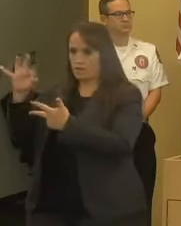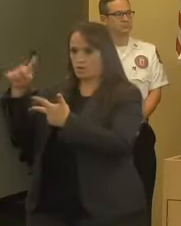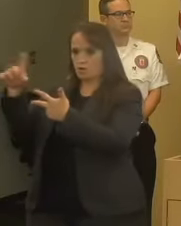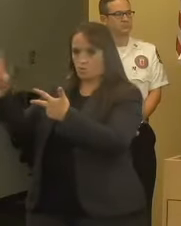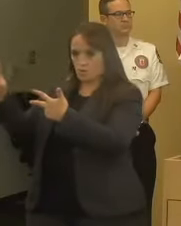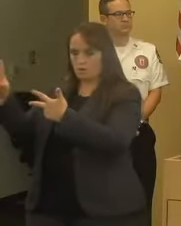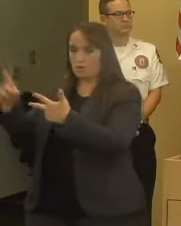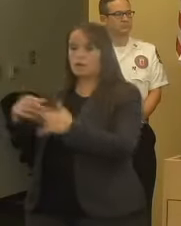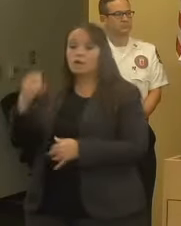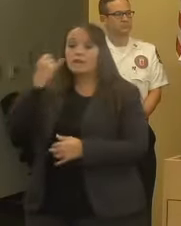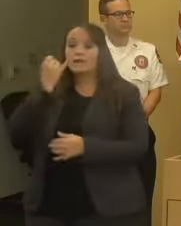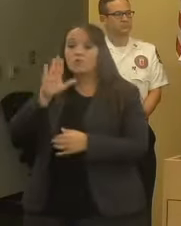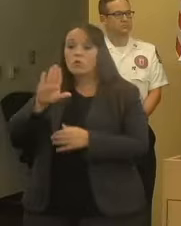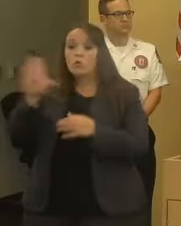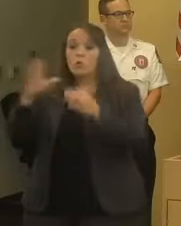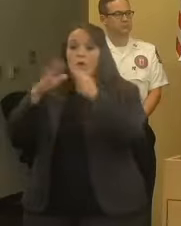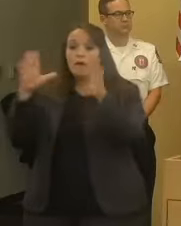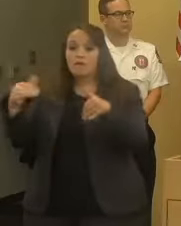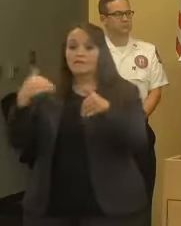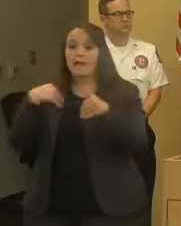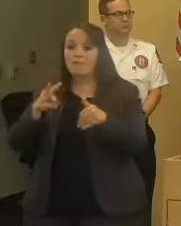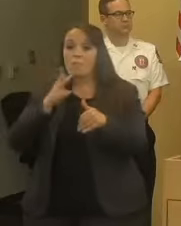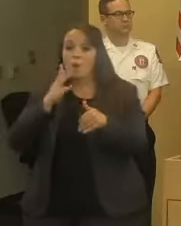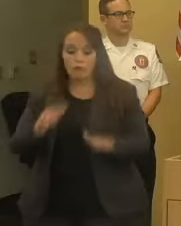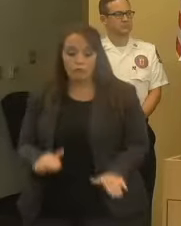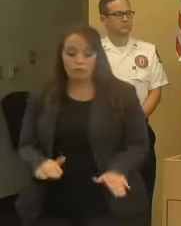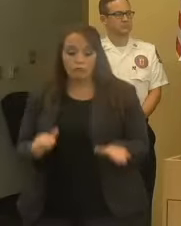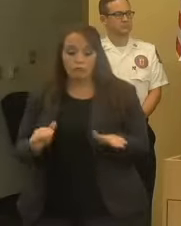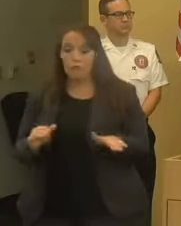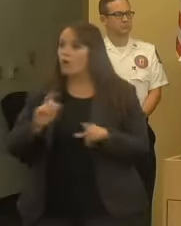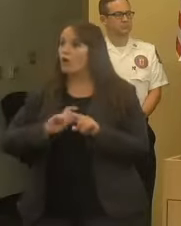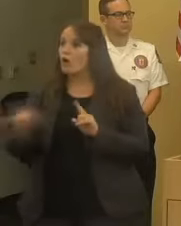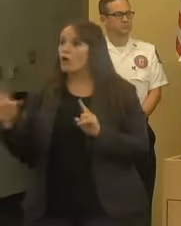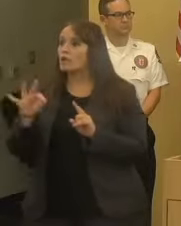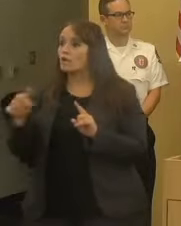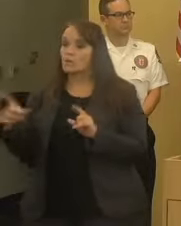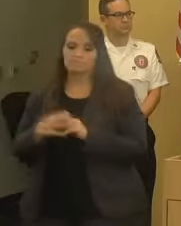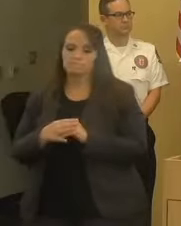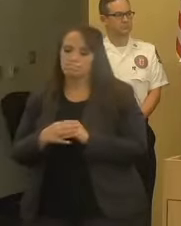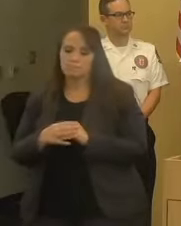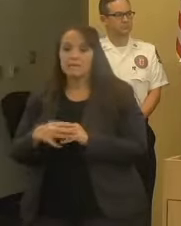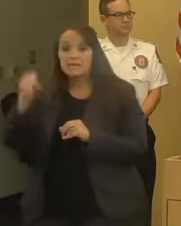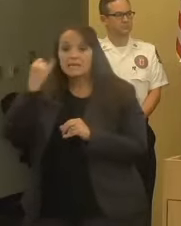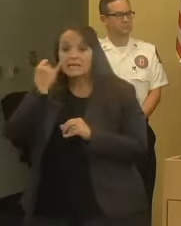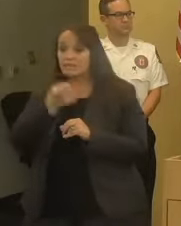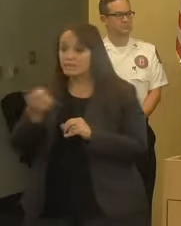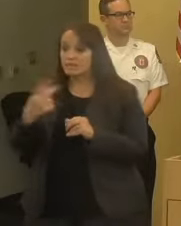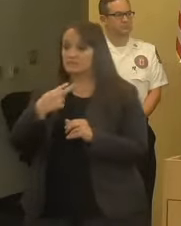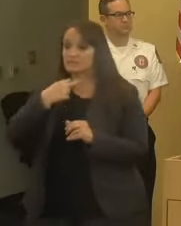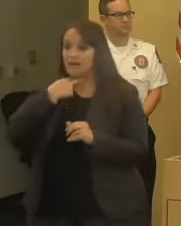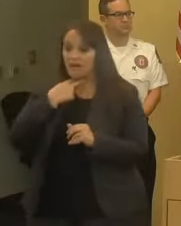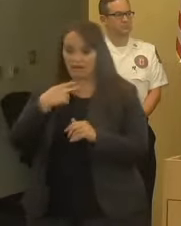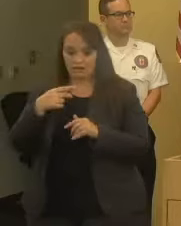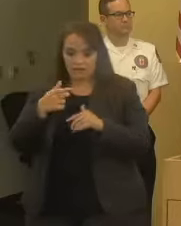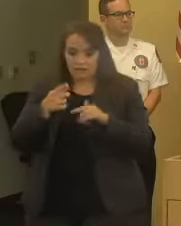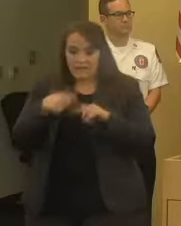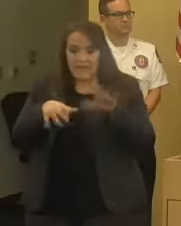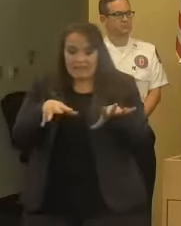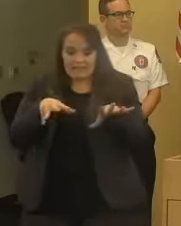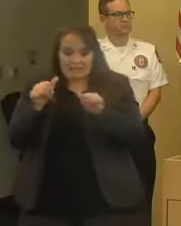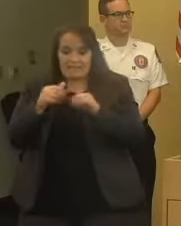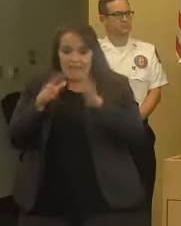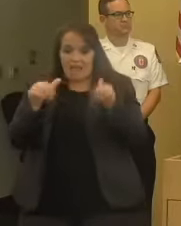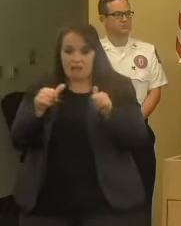are trapped in your house by that rising flood water, that is the time to call 911. Do not call 911 if